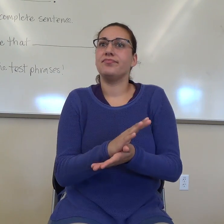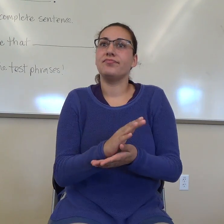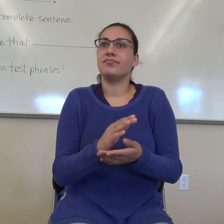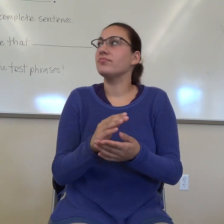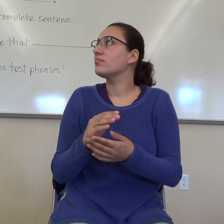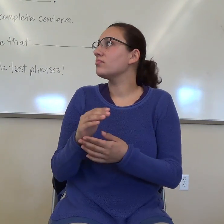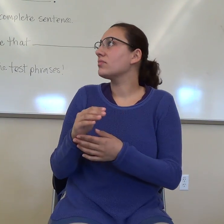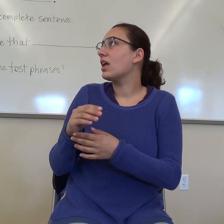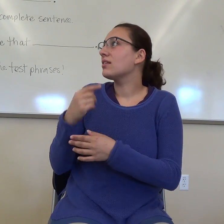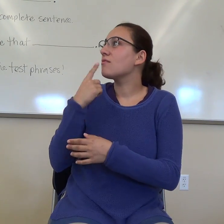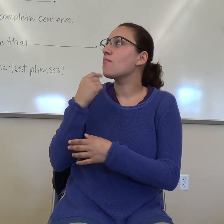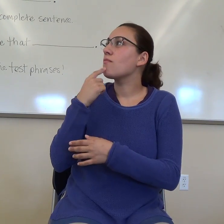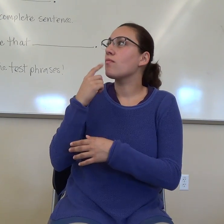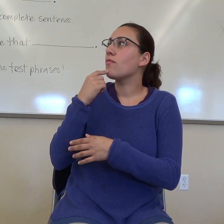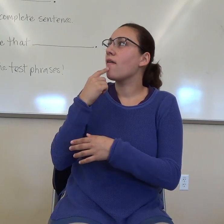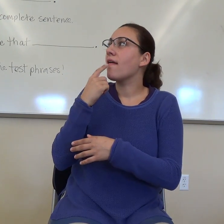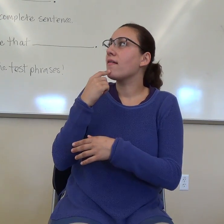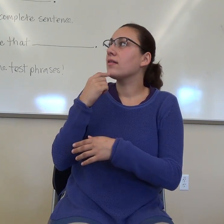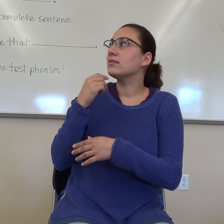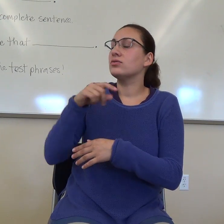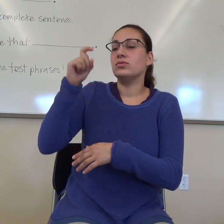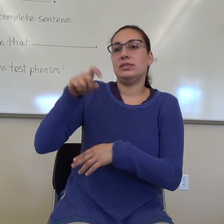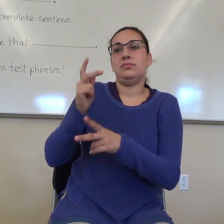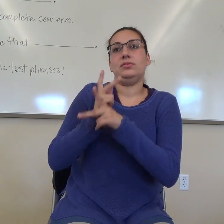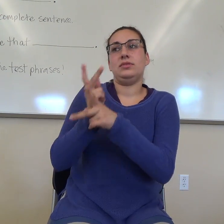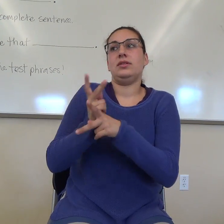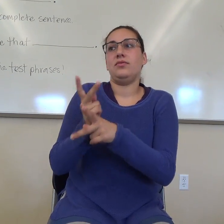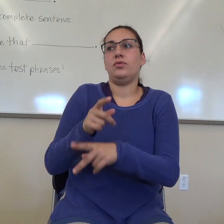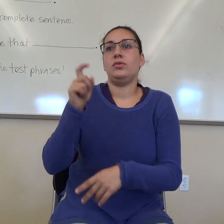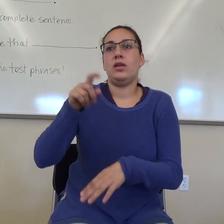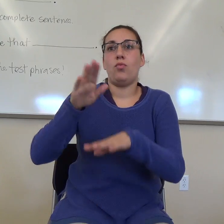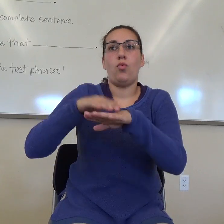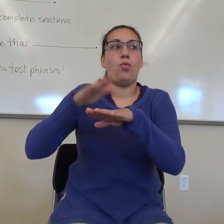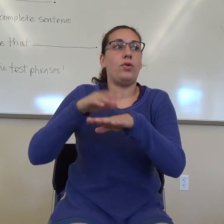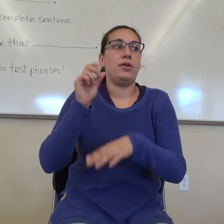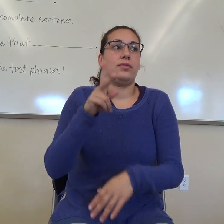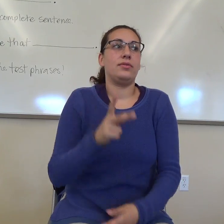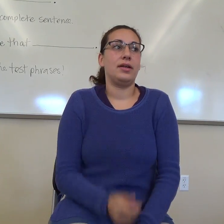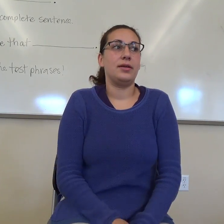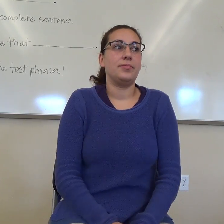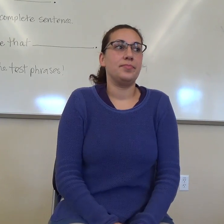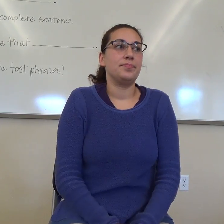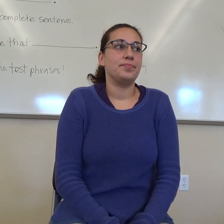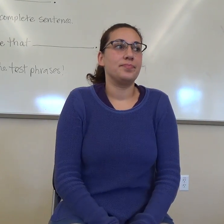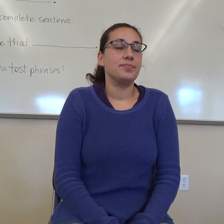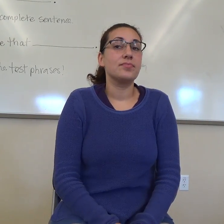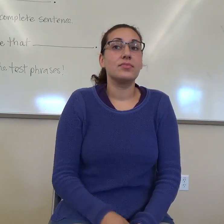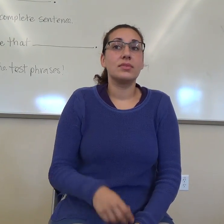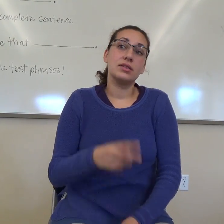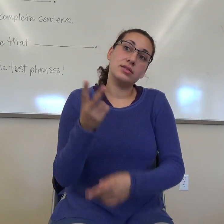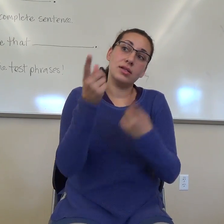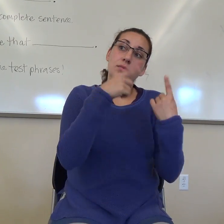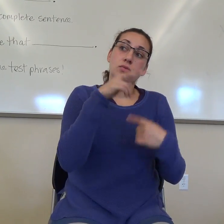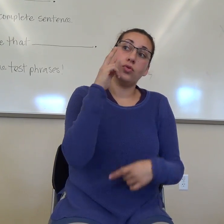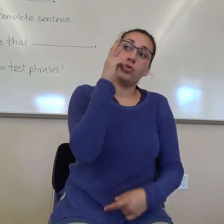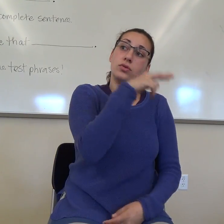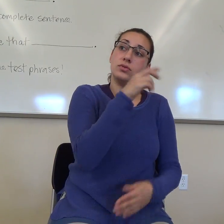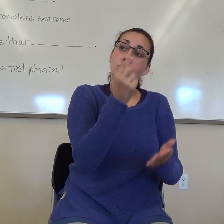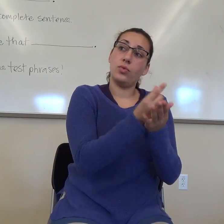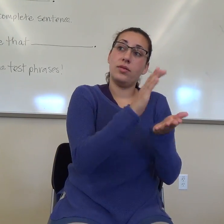that you need to get down there and talk to them, okay? So again, come look at this during the break just to double check